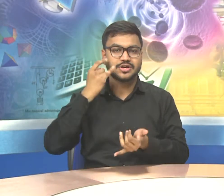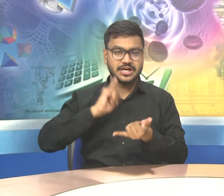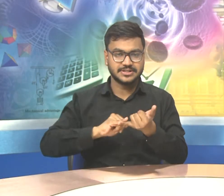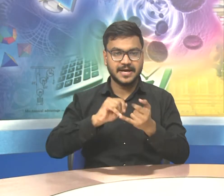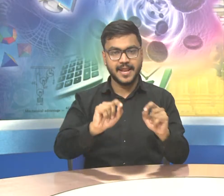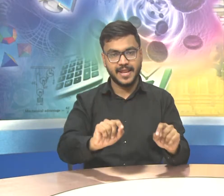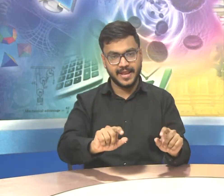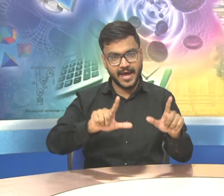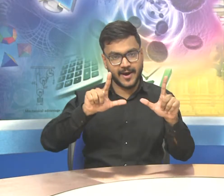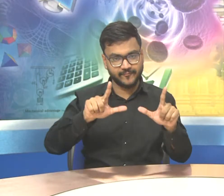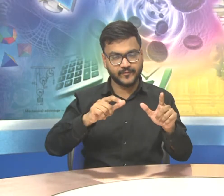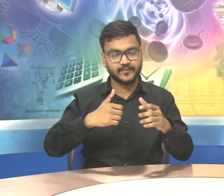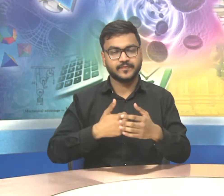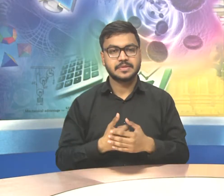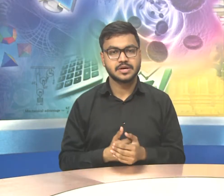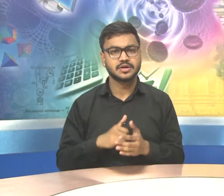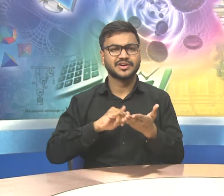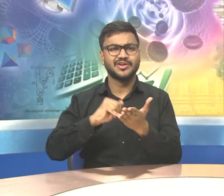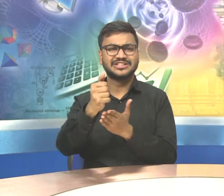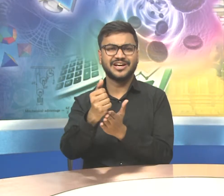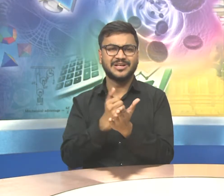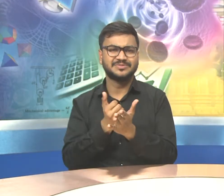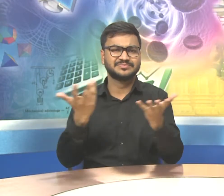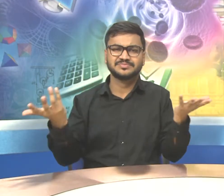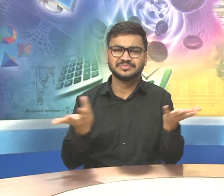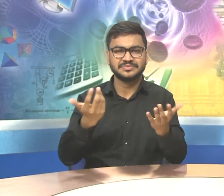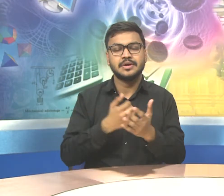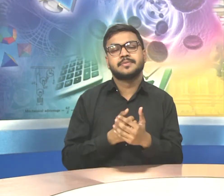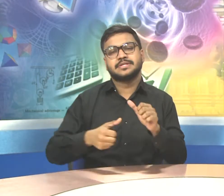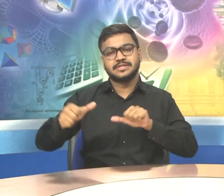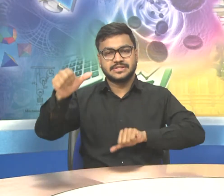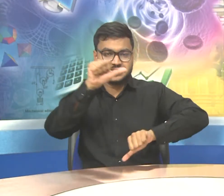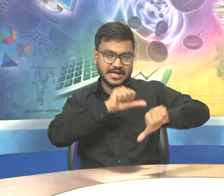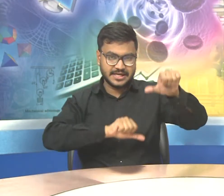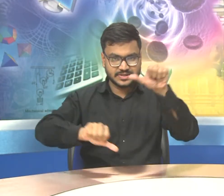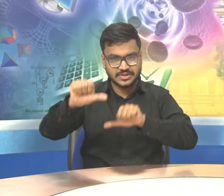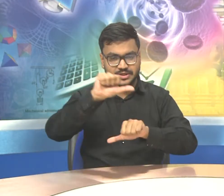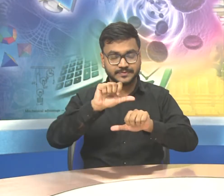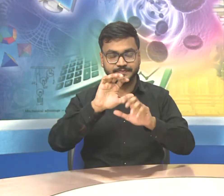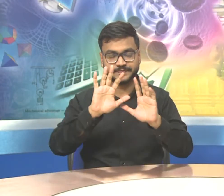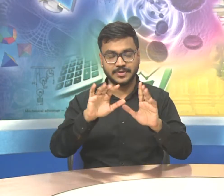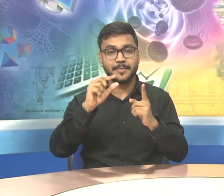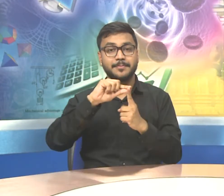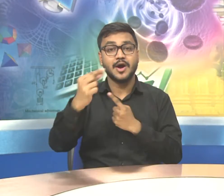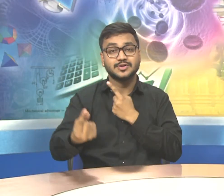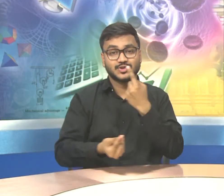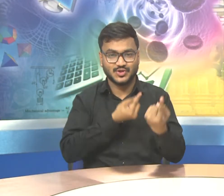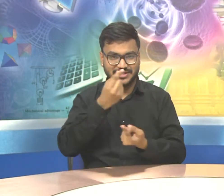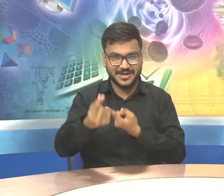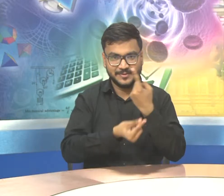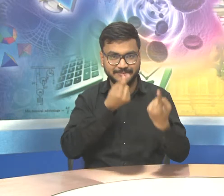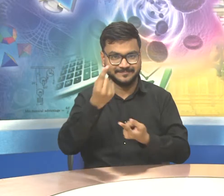Welcome to NIOS live classes. Subject Political Science.